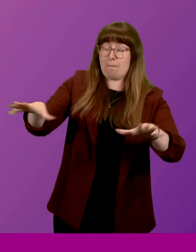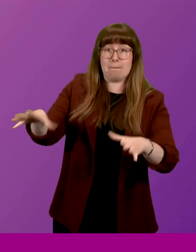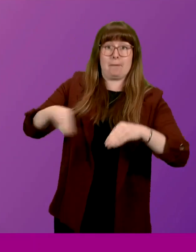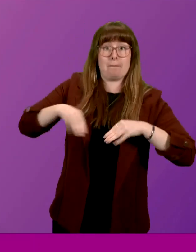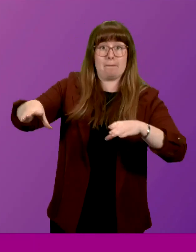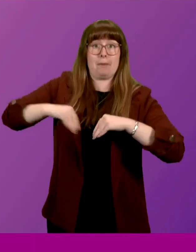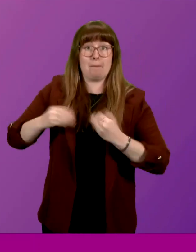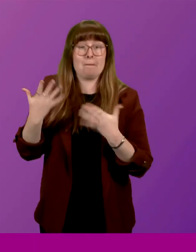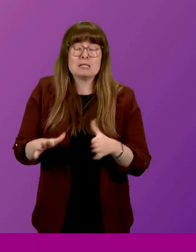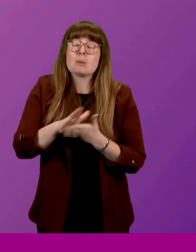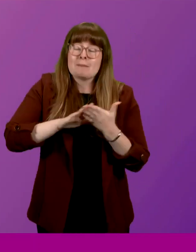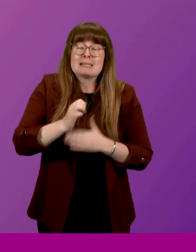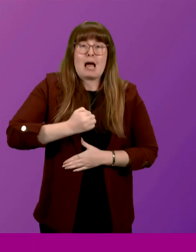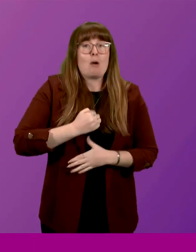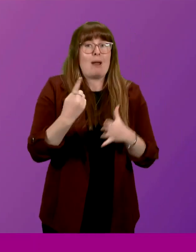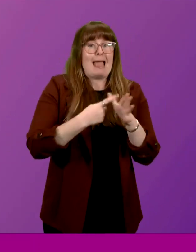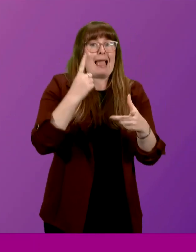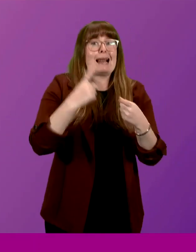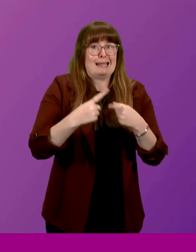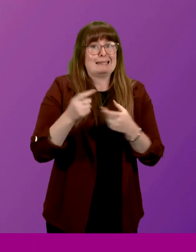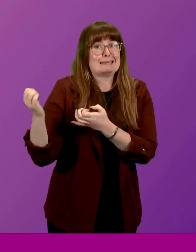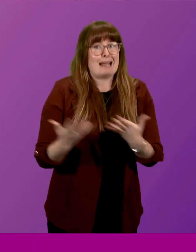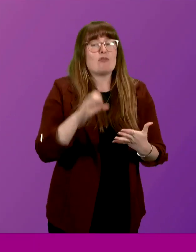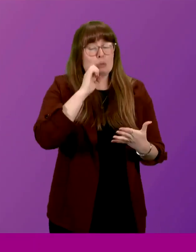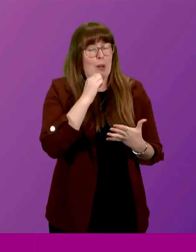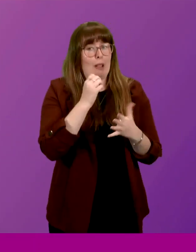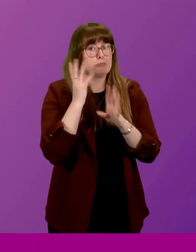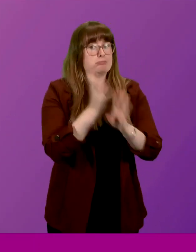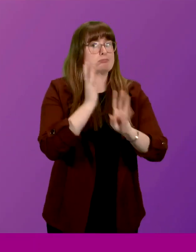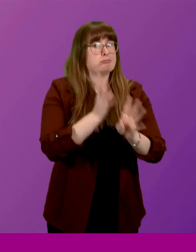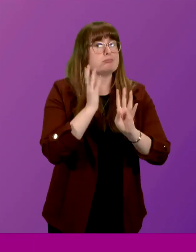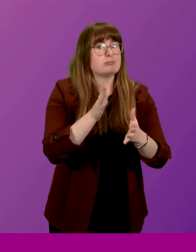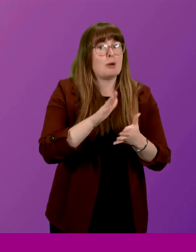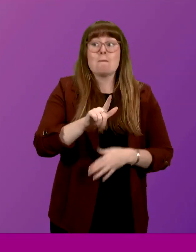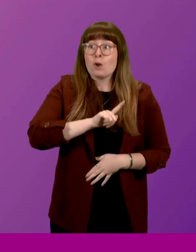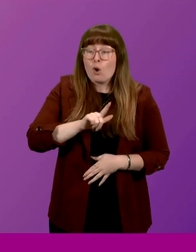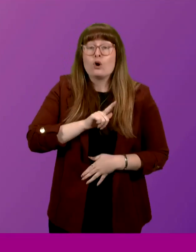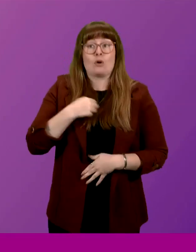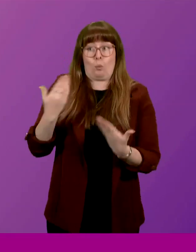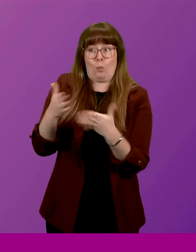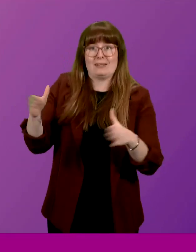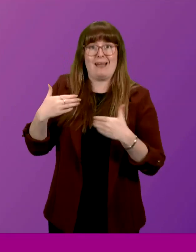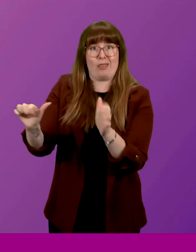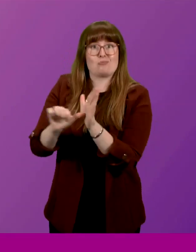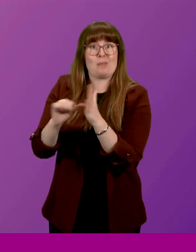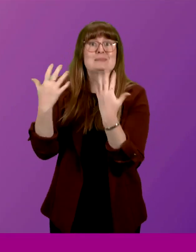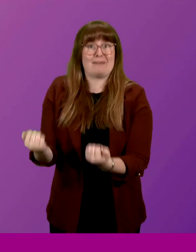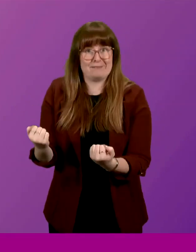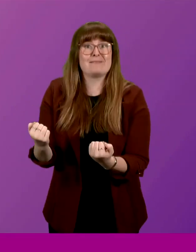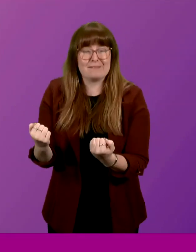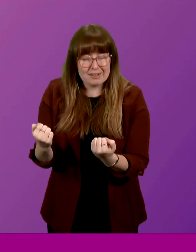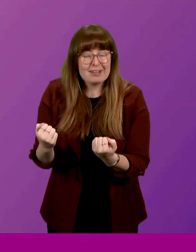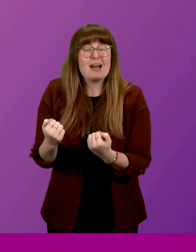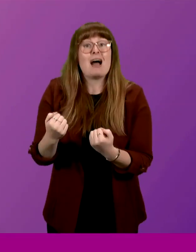on our emergency services, which are about the pressures that are coming because of wider health considerations. But what I